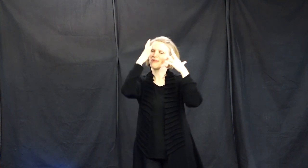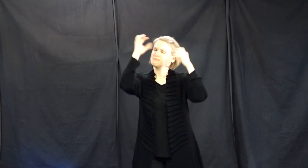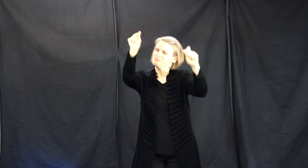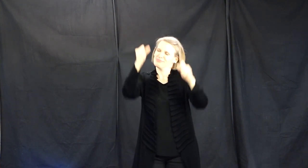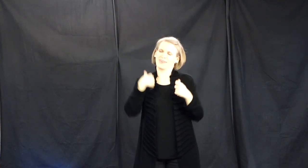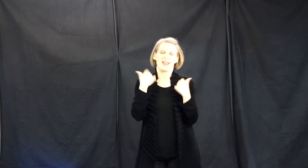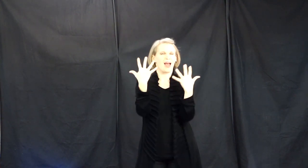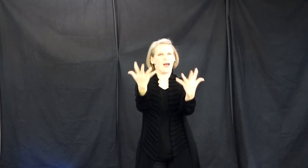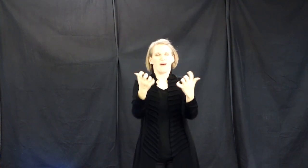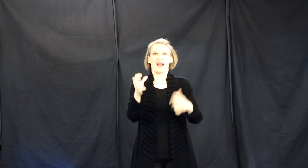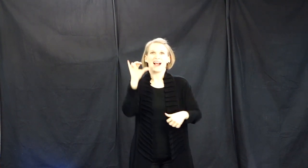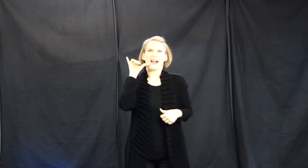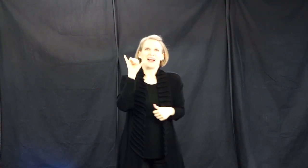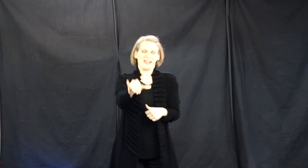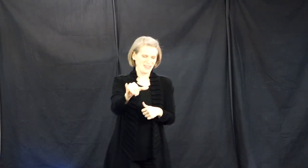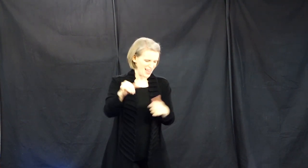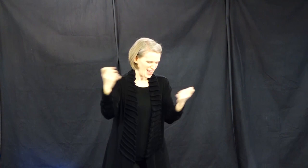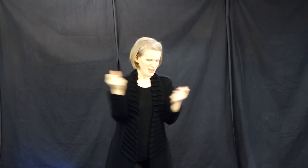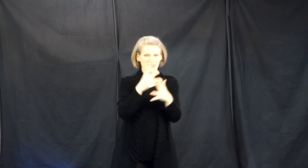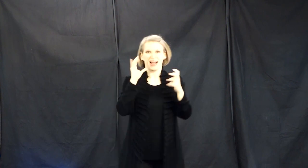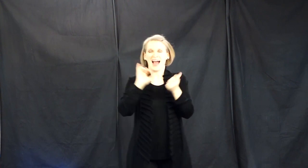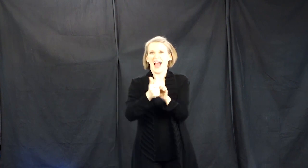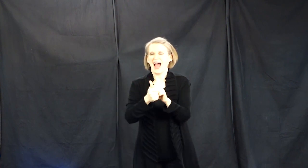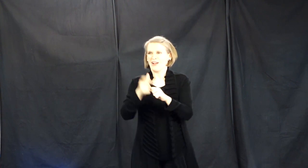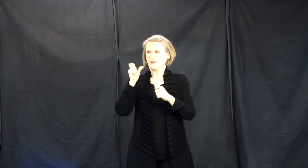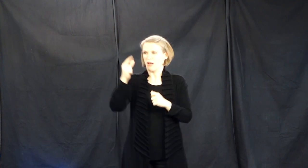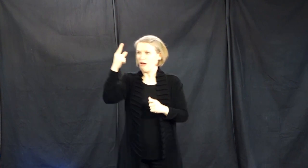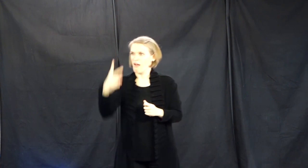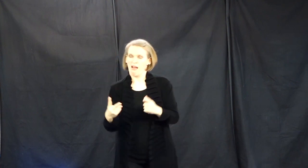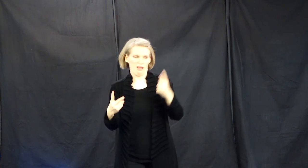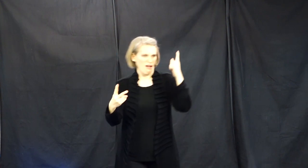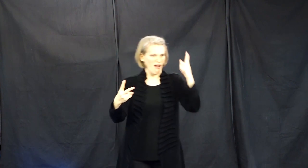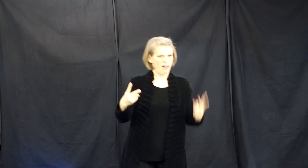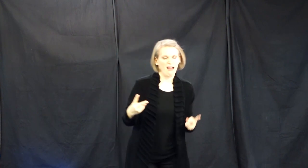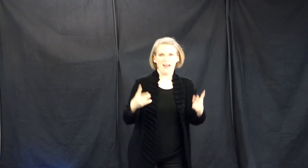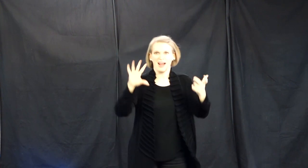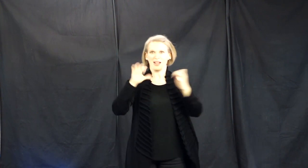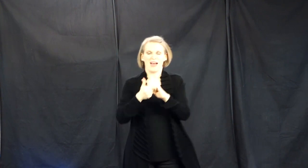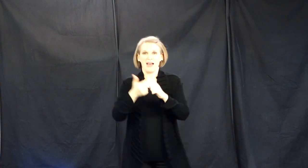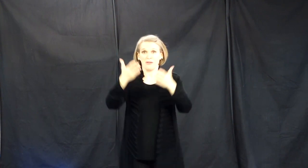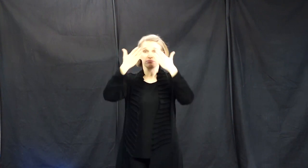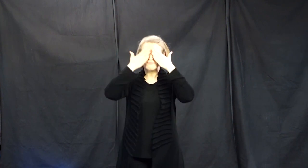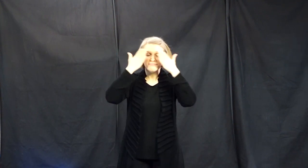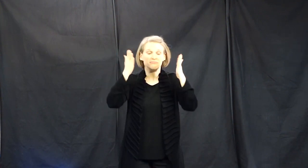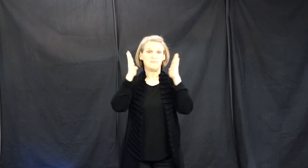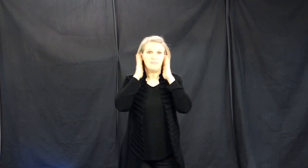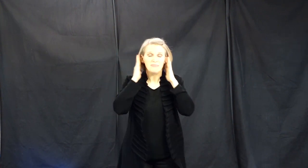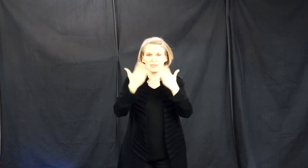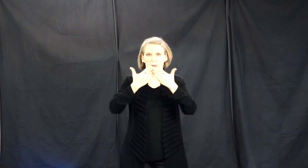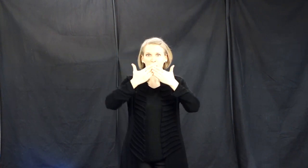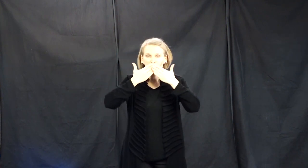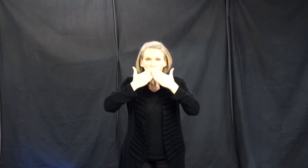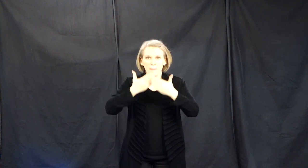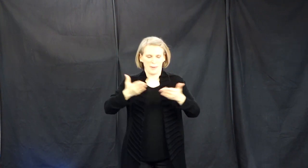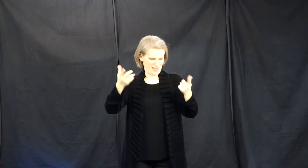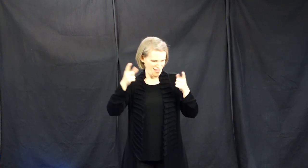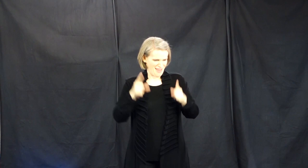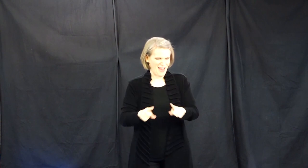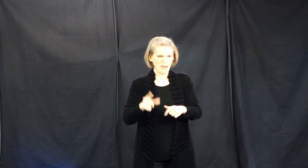old room. The art of the compromise. Hold your nose and close your eyes. We want our leaders